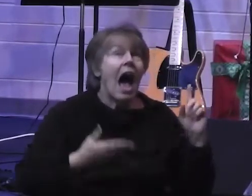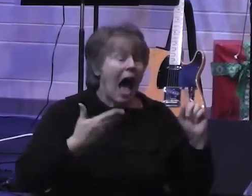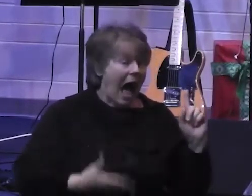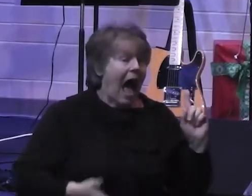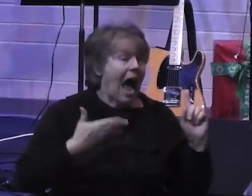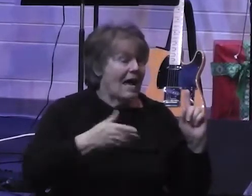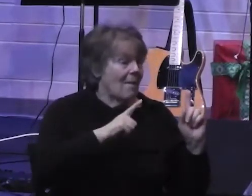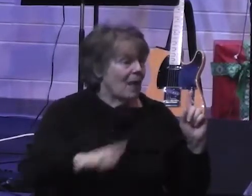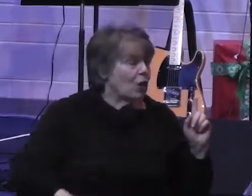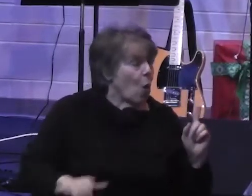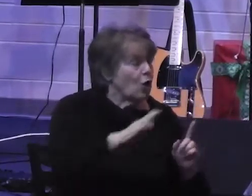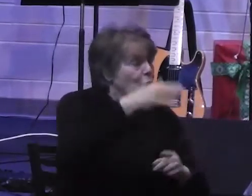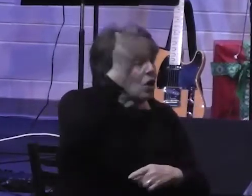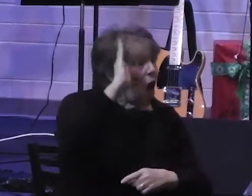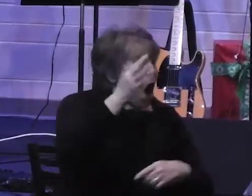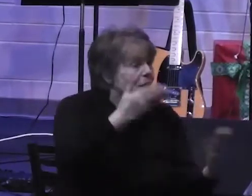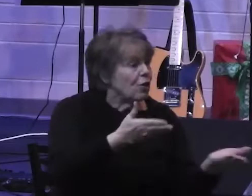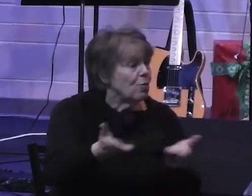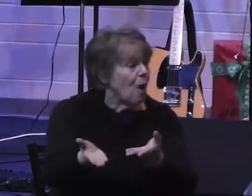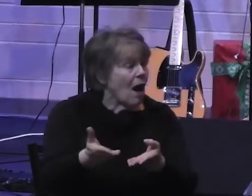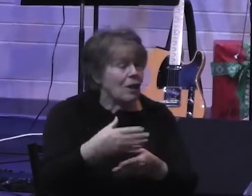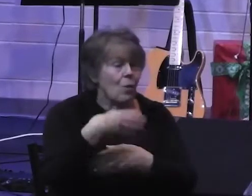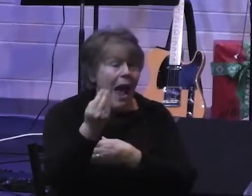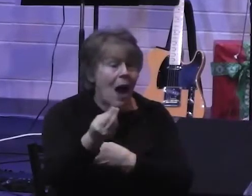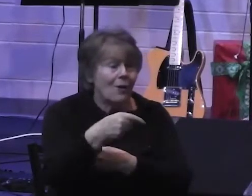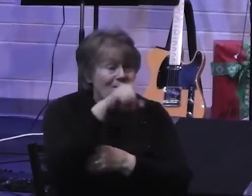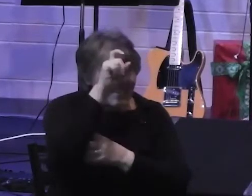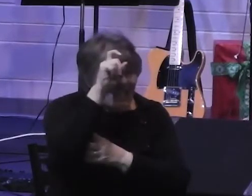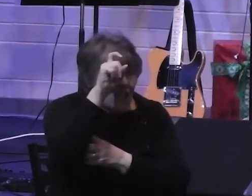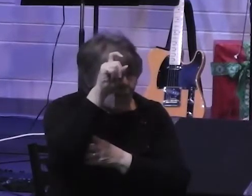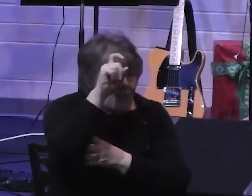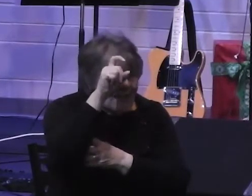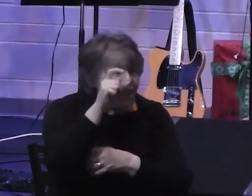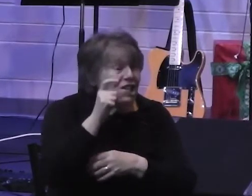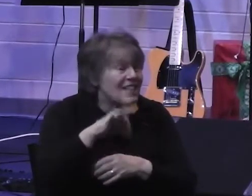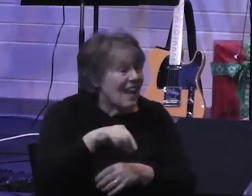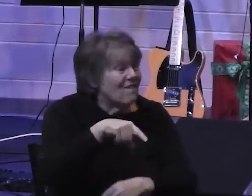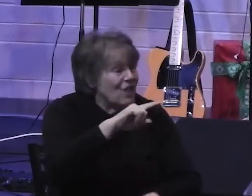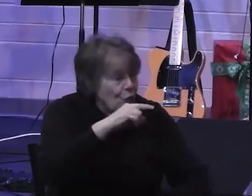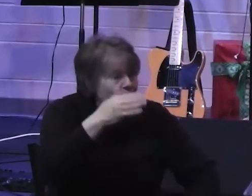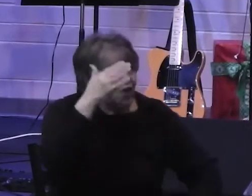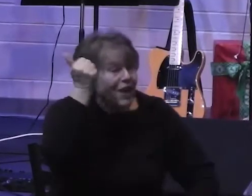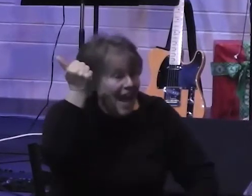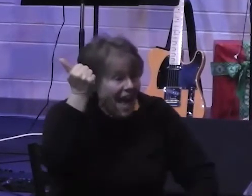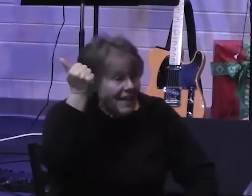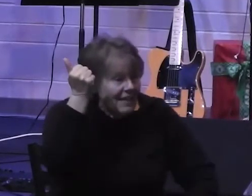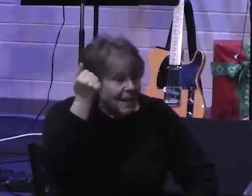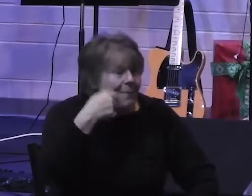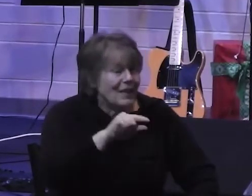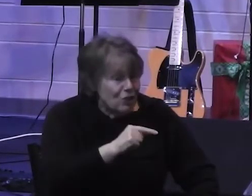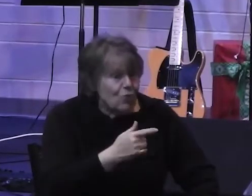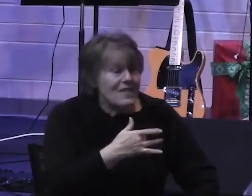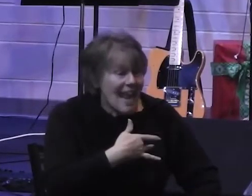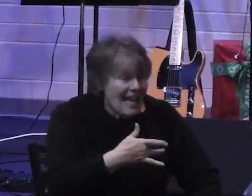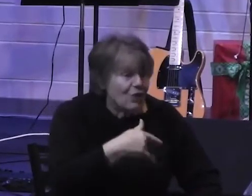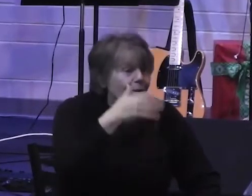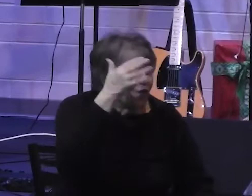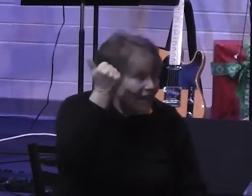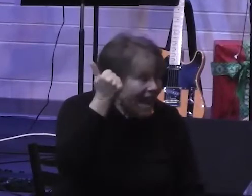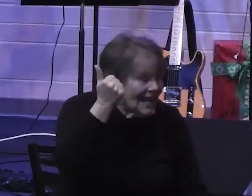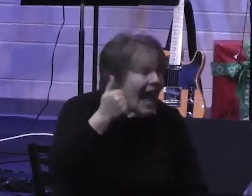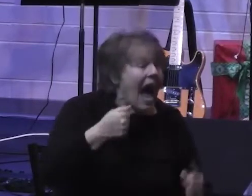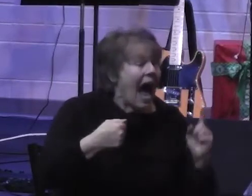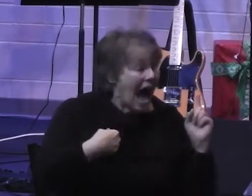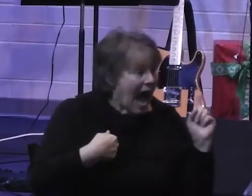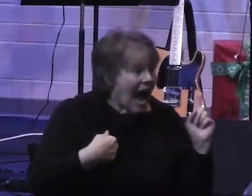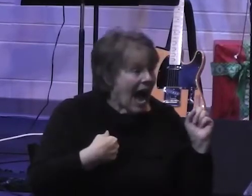the Lord your God, who brought you out of Egypt, in case you forget, because you're prone to forget, who brought you out of